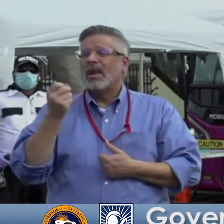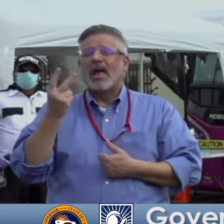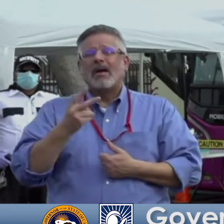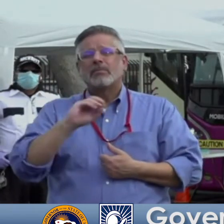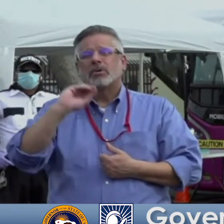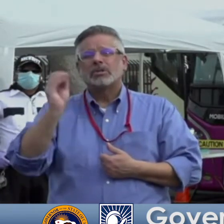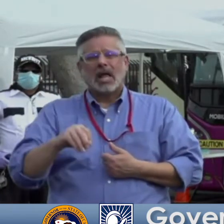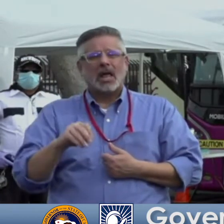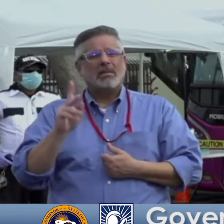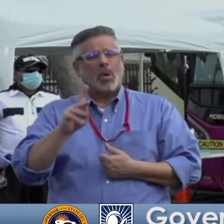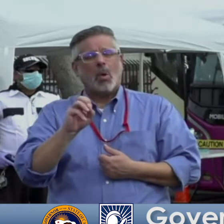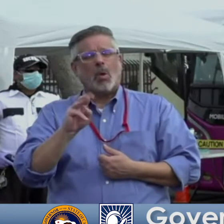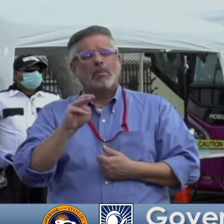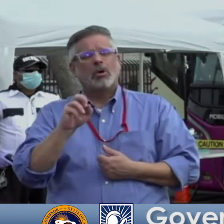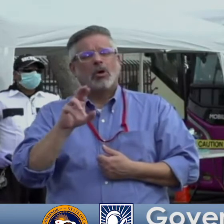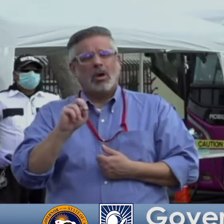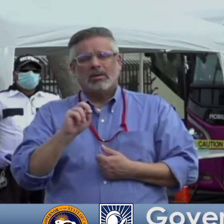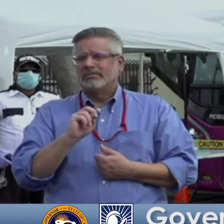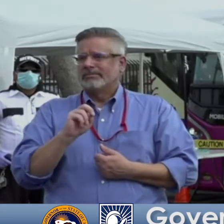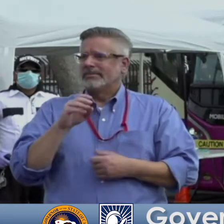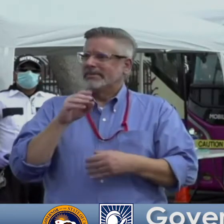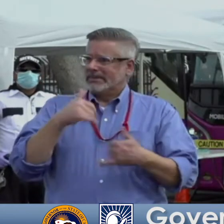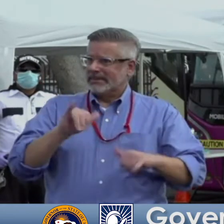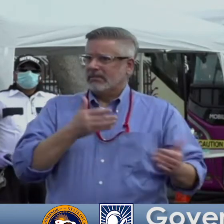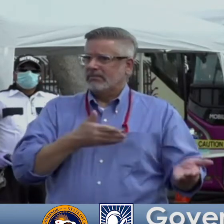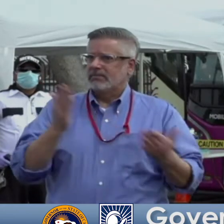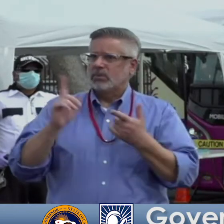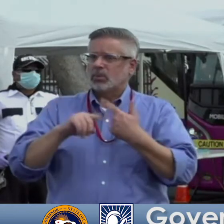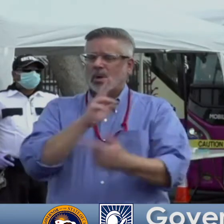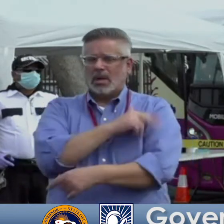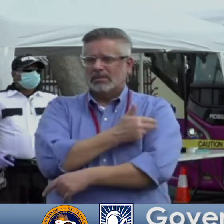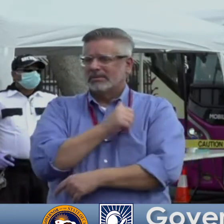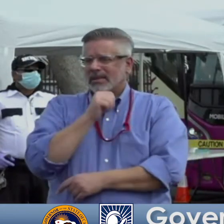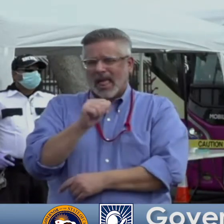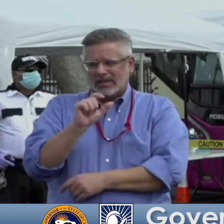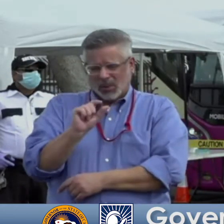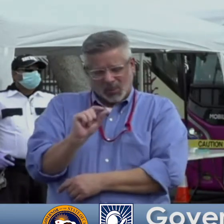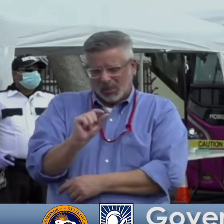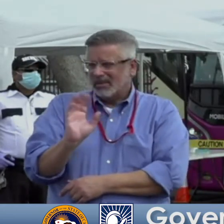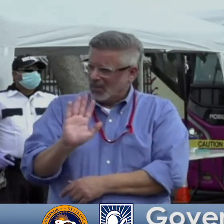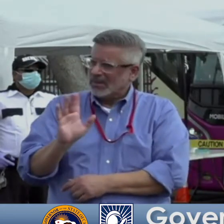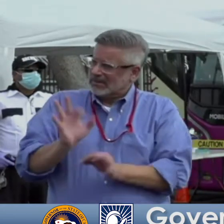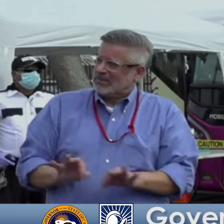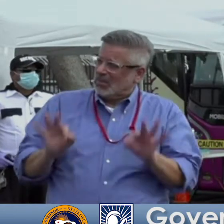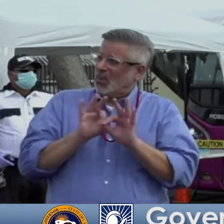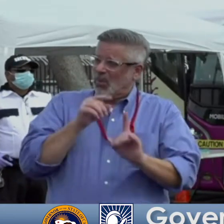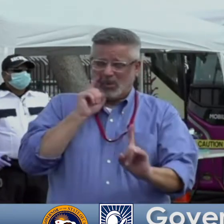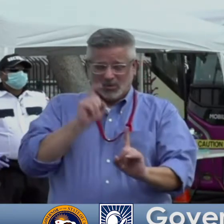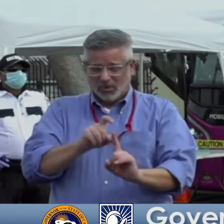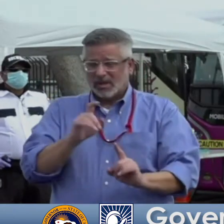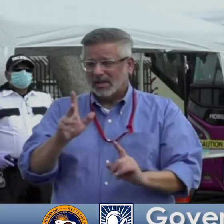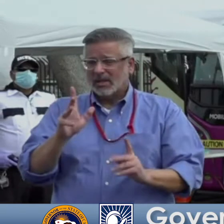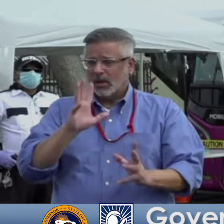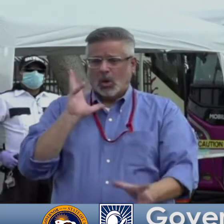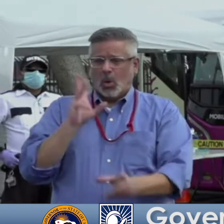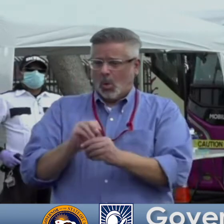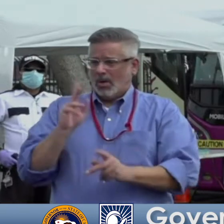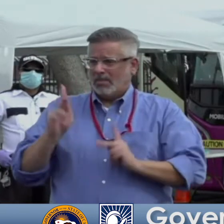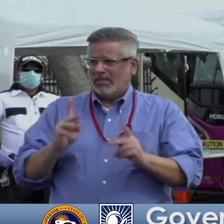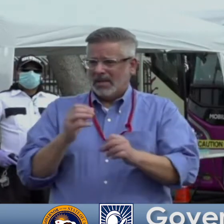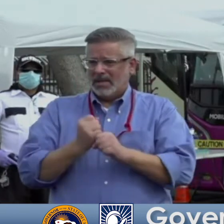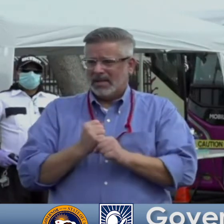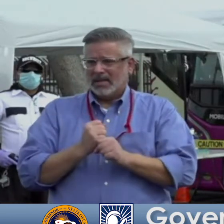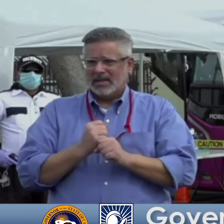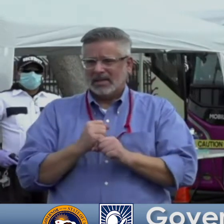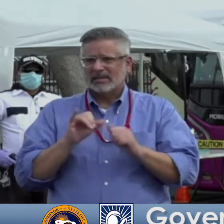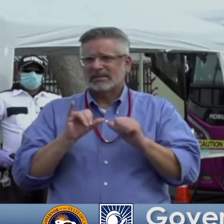that get even Omicron end up in the hospitals. That's not an insignificant number when you look at the totality of people getting it. Their average